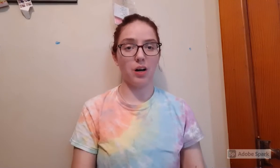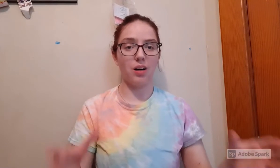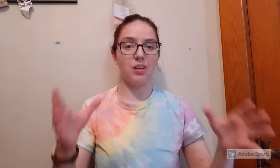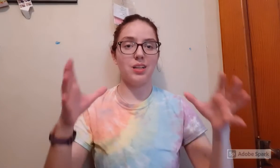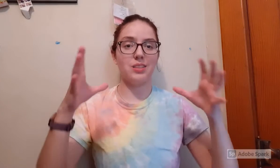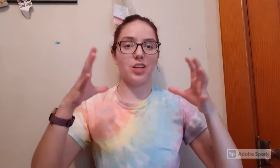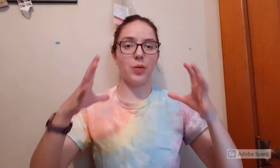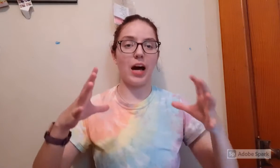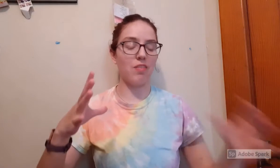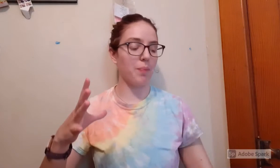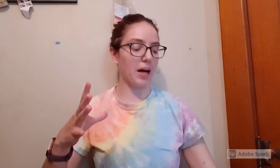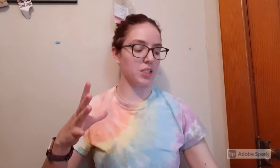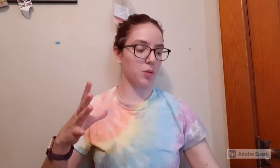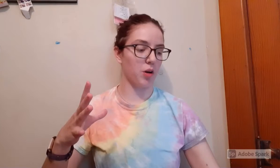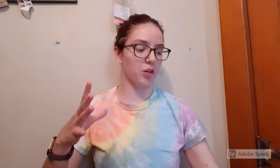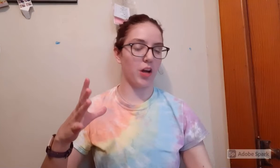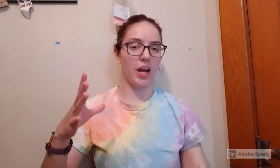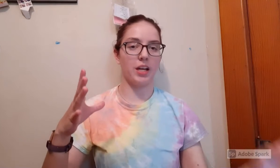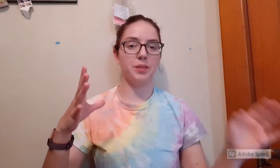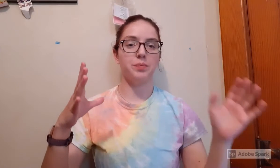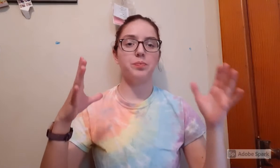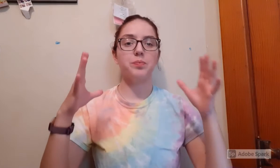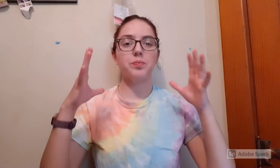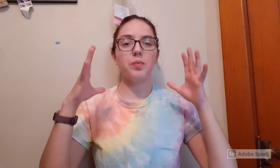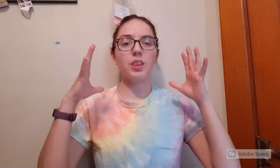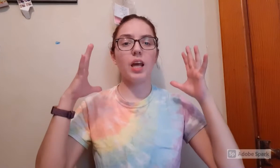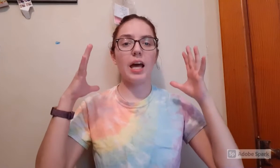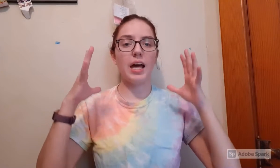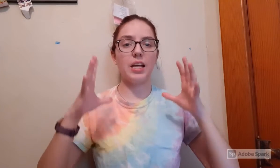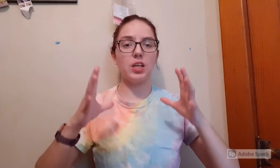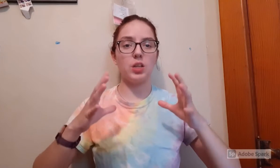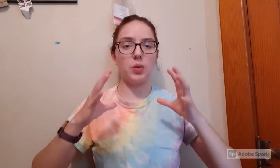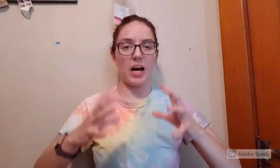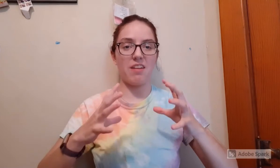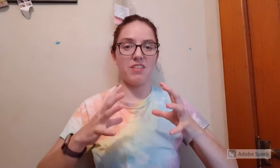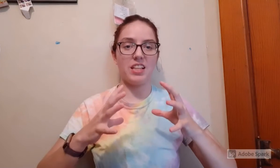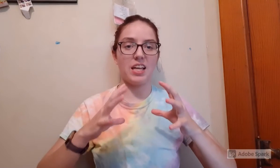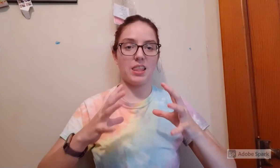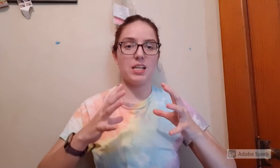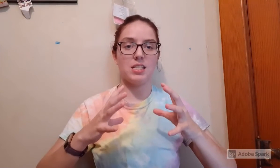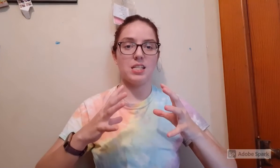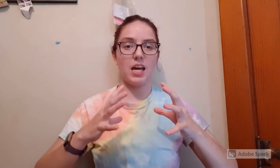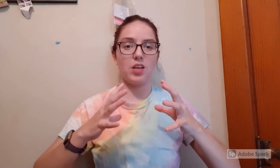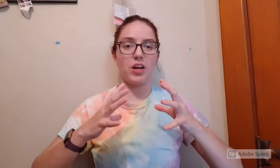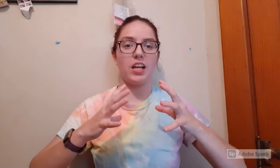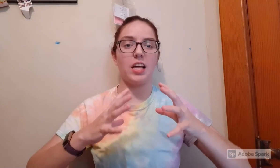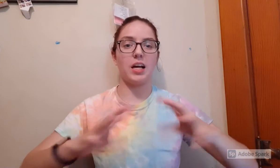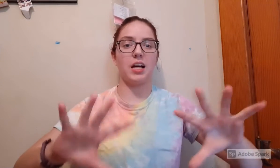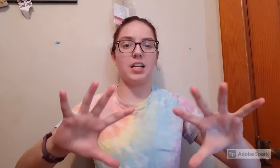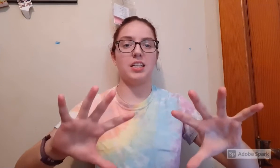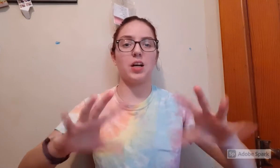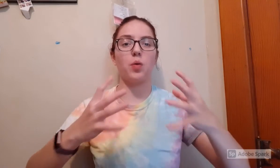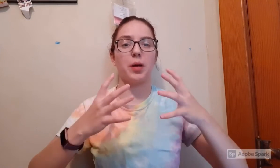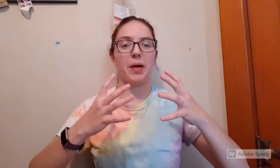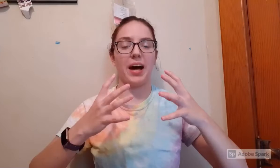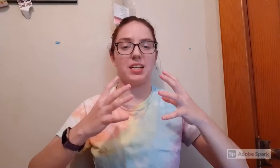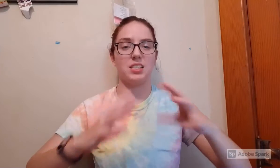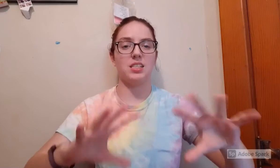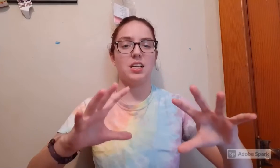Basketball is like you have a basketball in your hand. And you have it like this, and you kind of like, it's like a quick pass. So